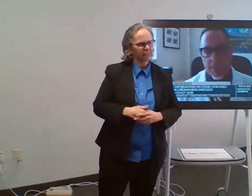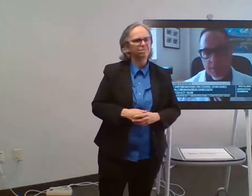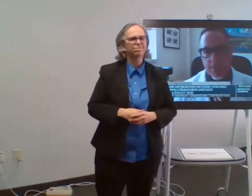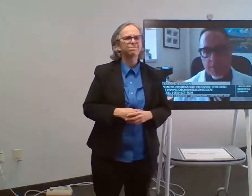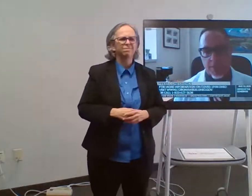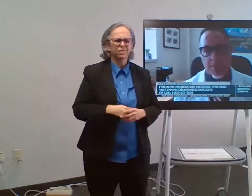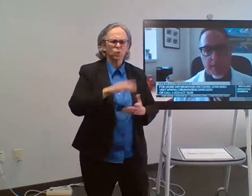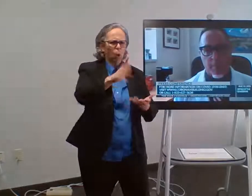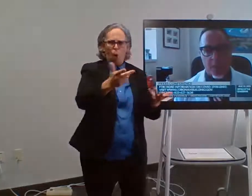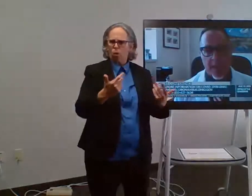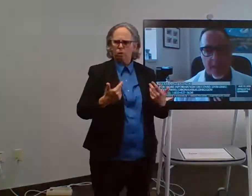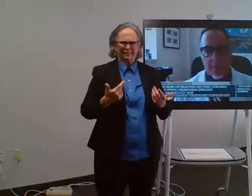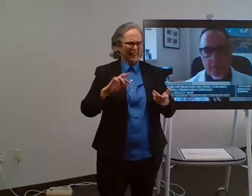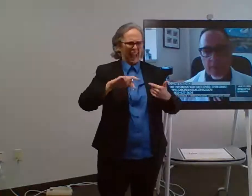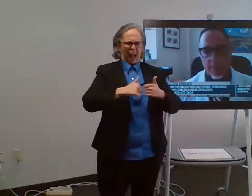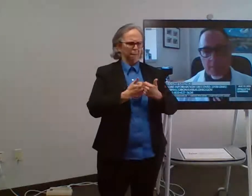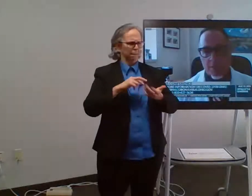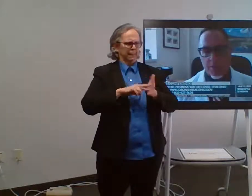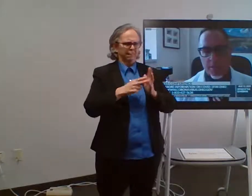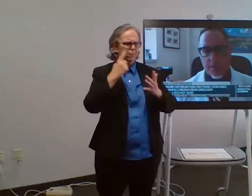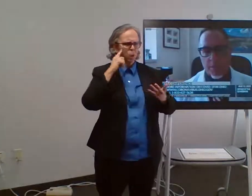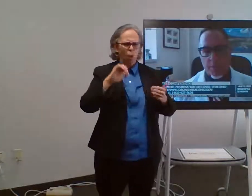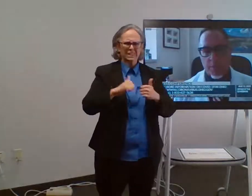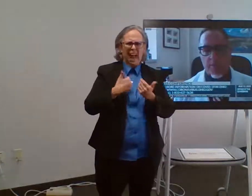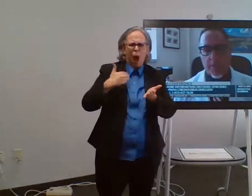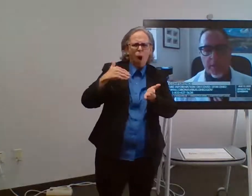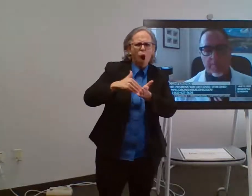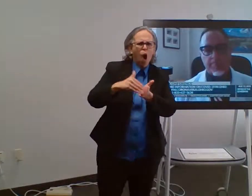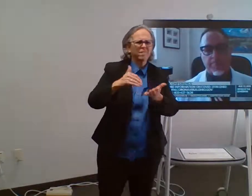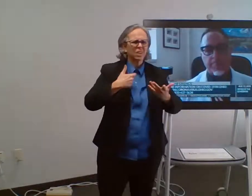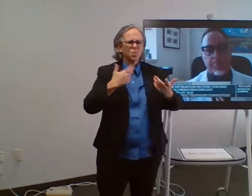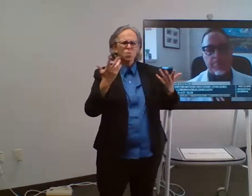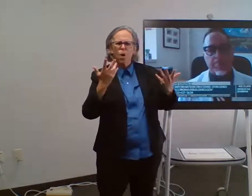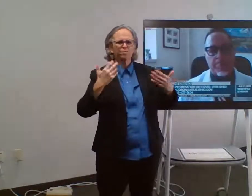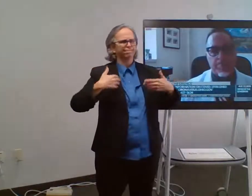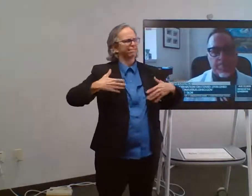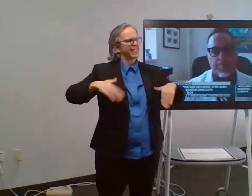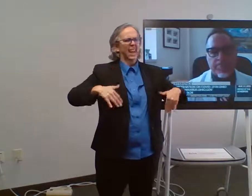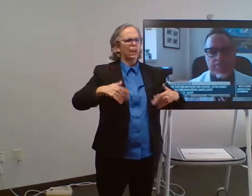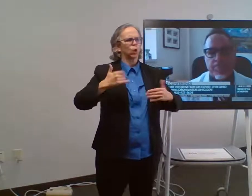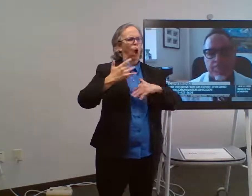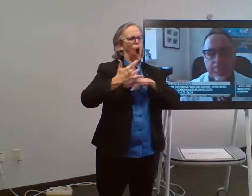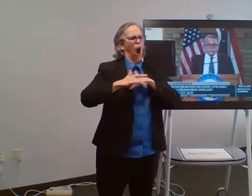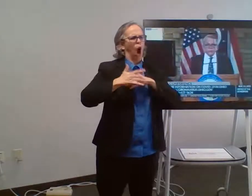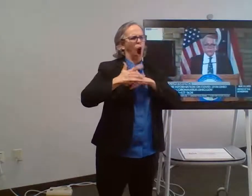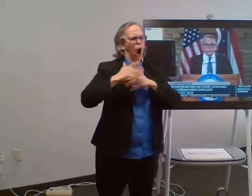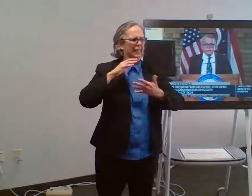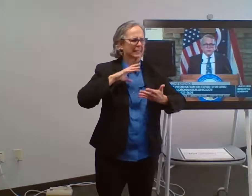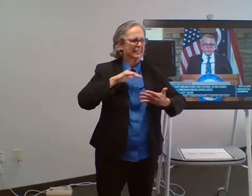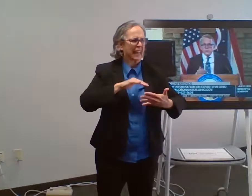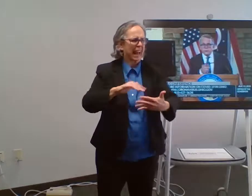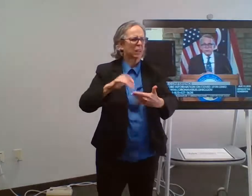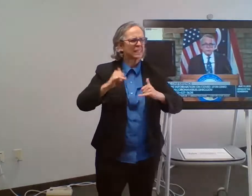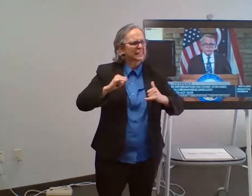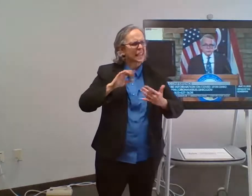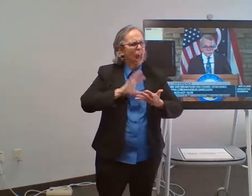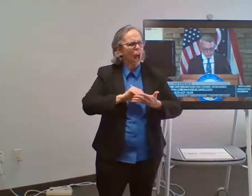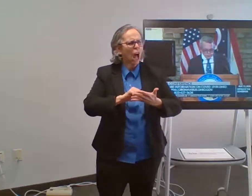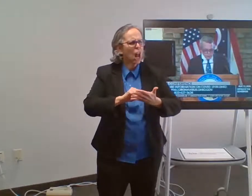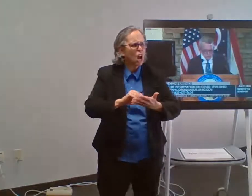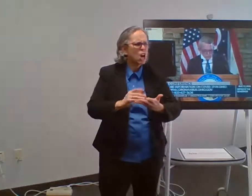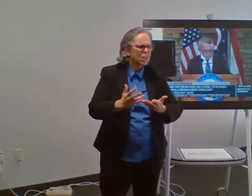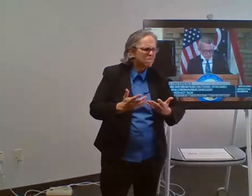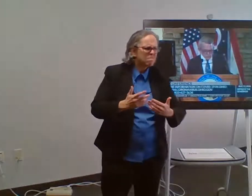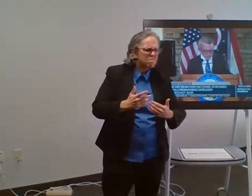means. Again, we continue to get more data, but it certainly is something we're finding. So just so I understand and our viewers